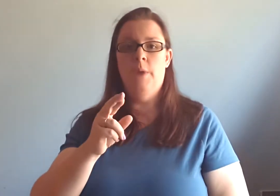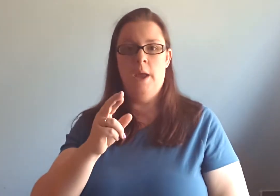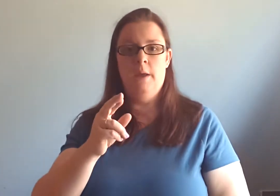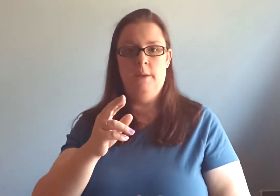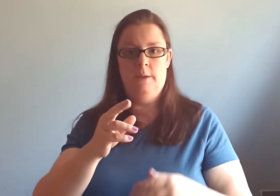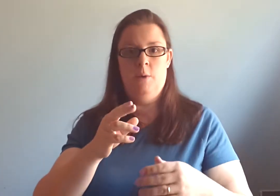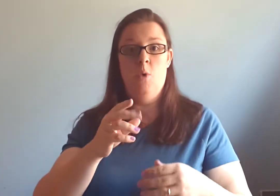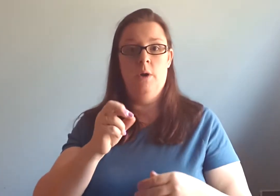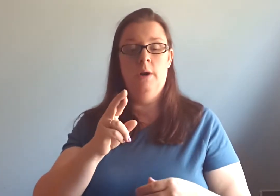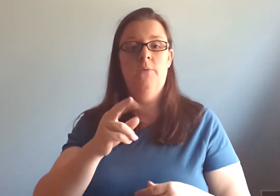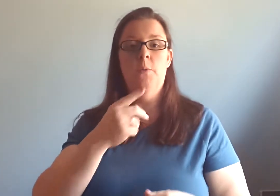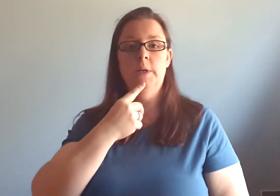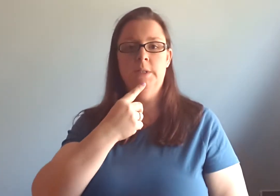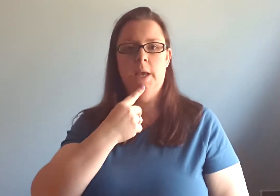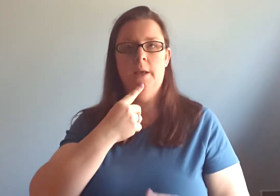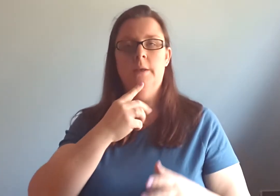That, or if you want to say,